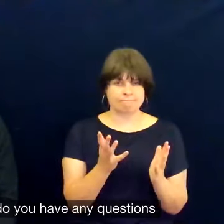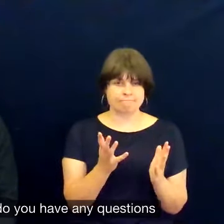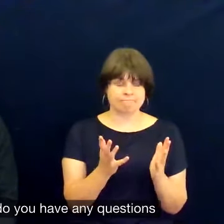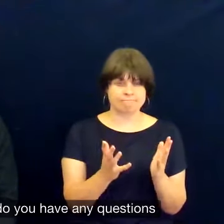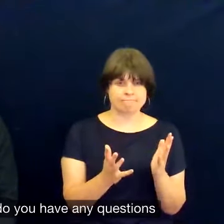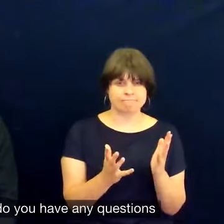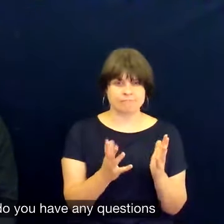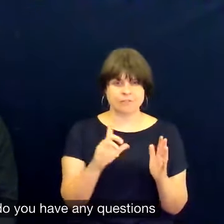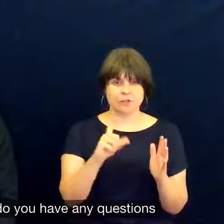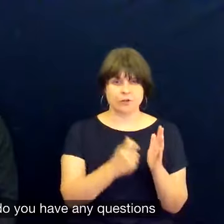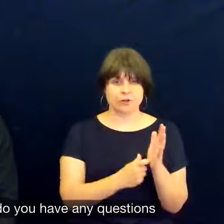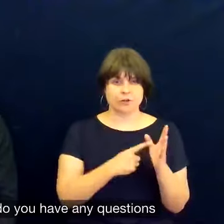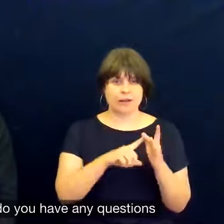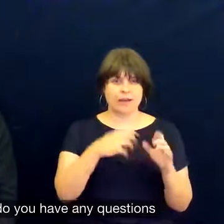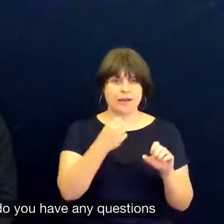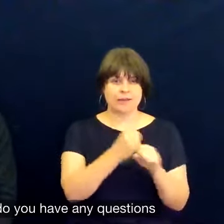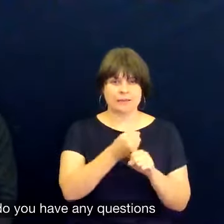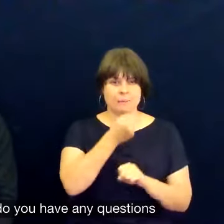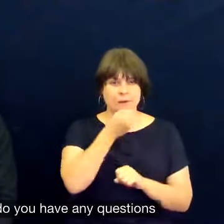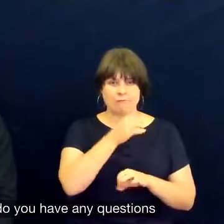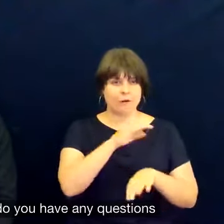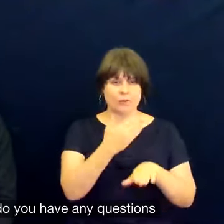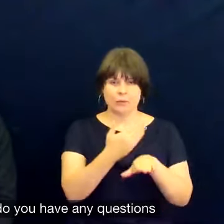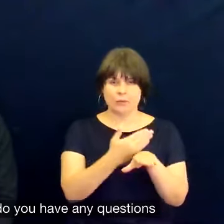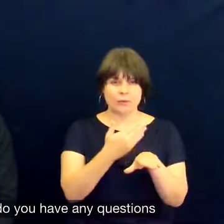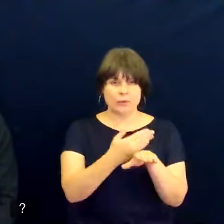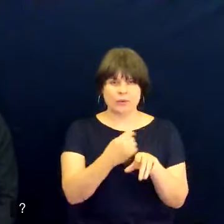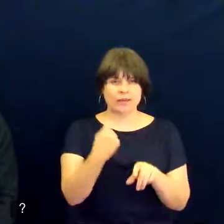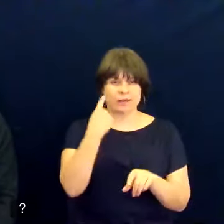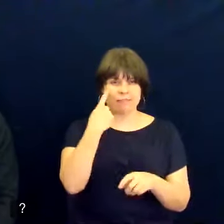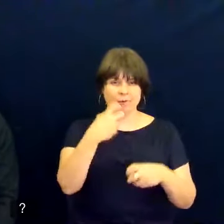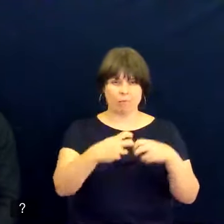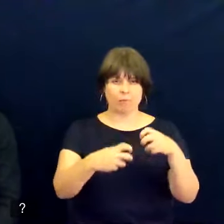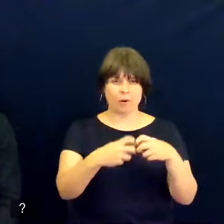Her microphone is not unmuting, so maybe she's having problems again.